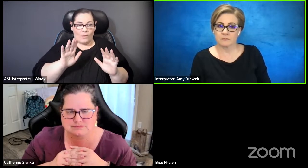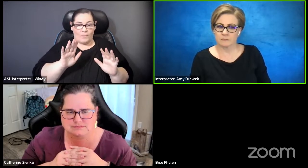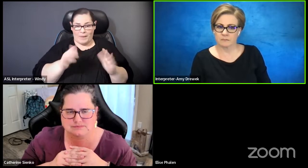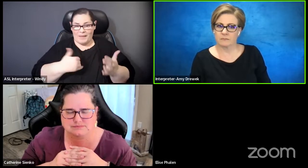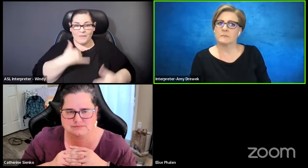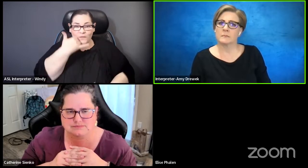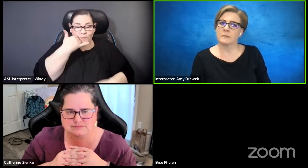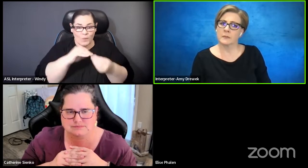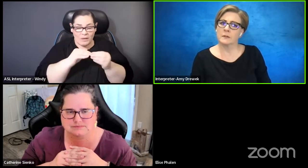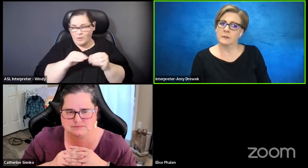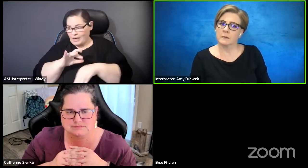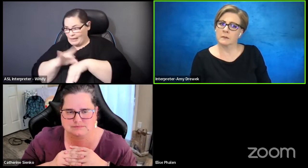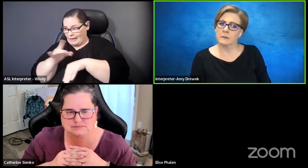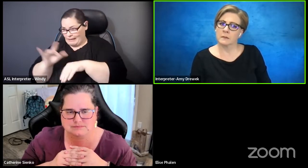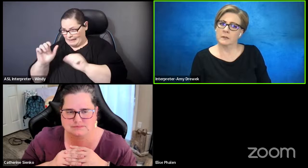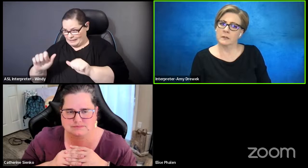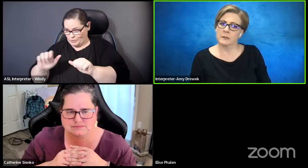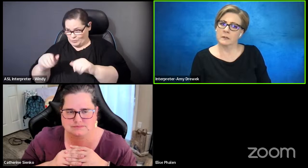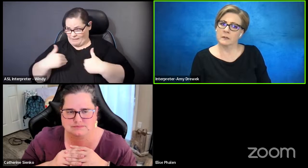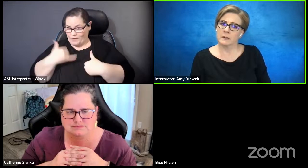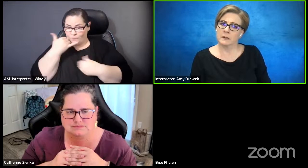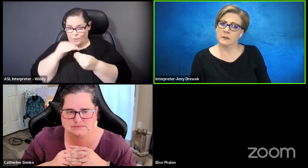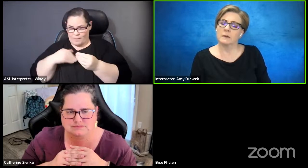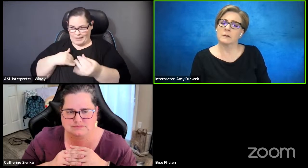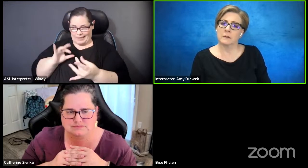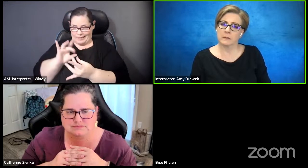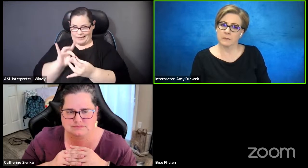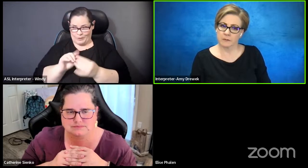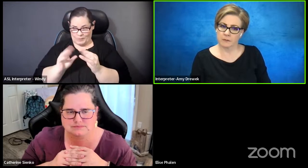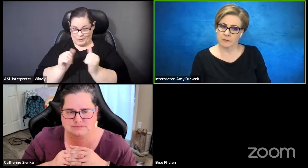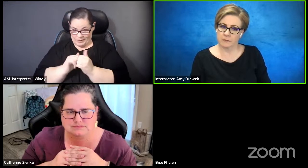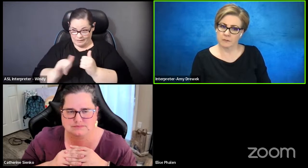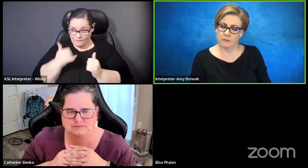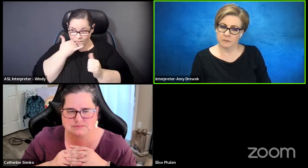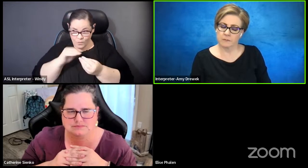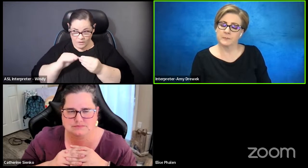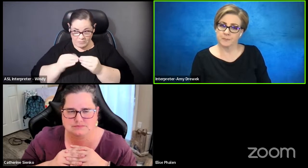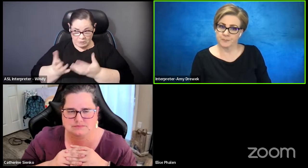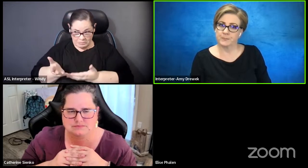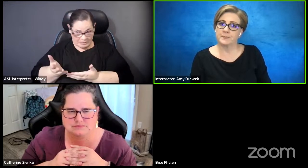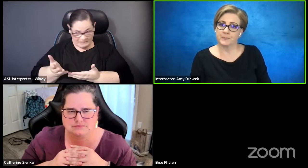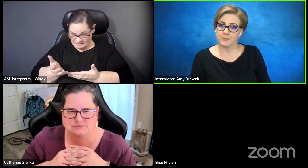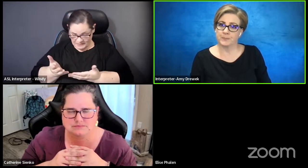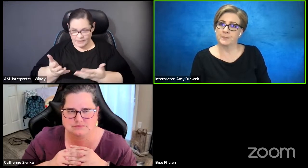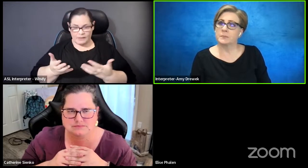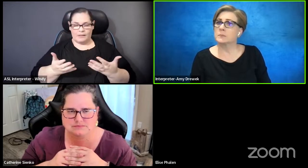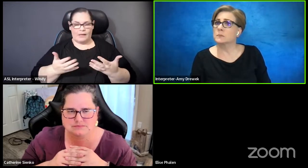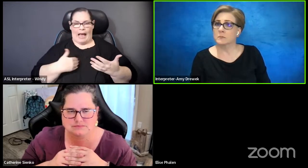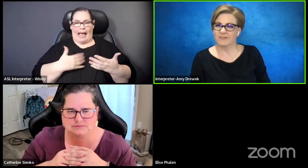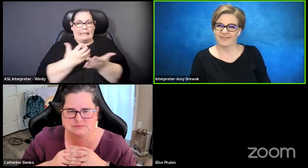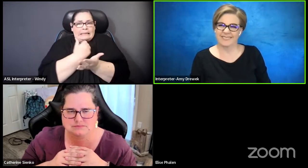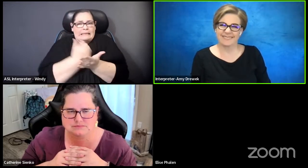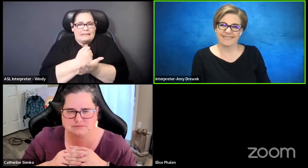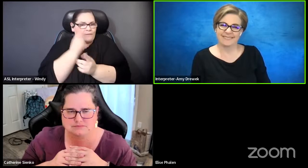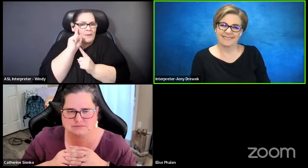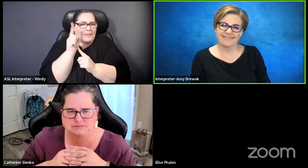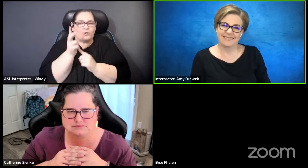call, Kyla, let me know. Otherwise, yes, I'm here for at least a minute or two